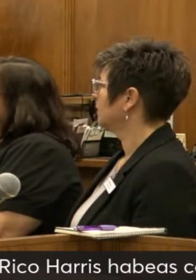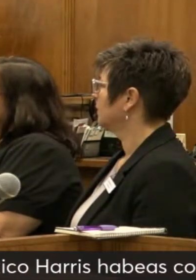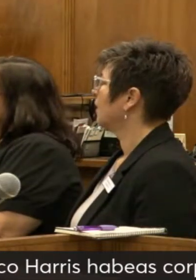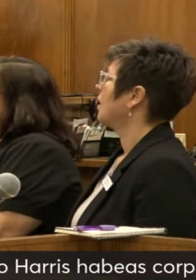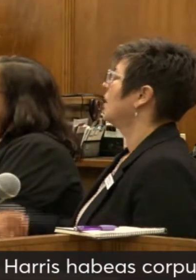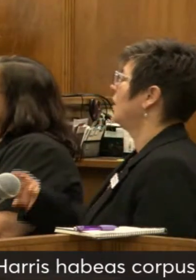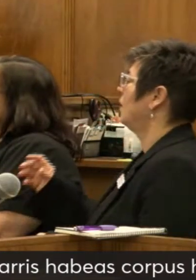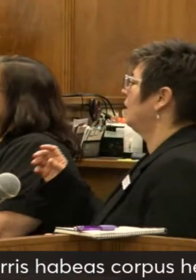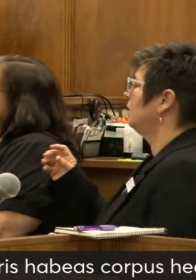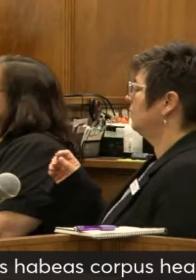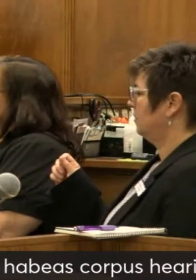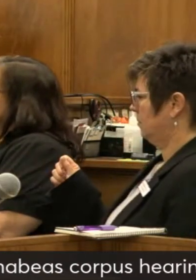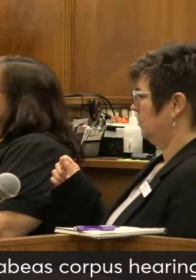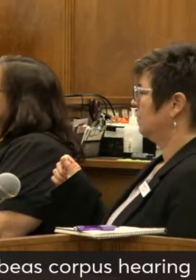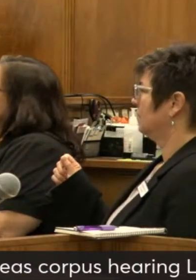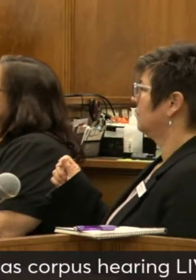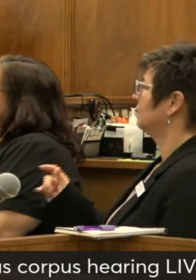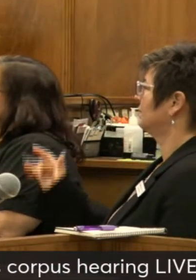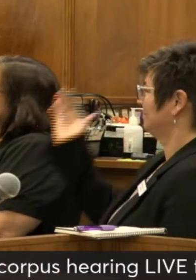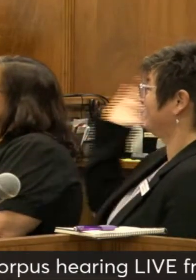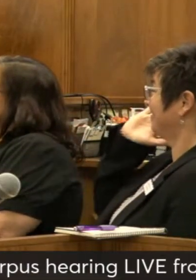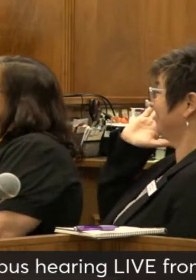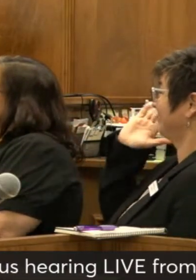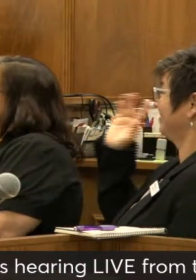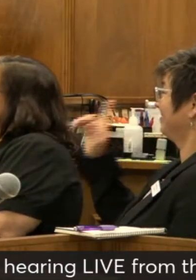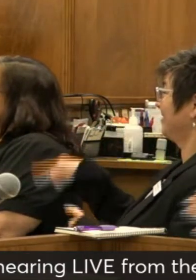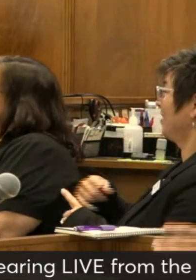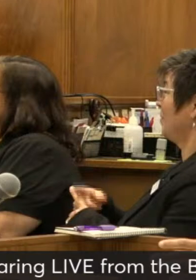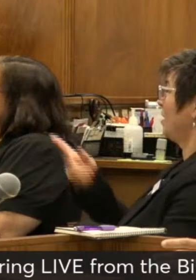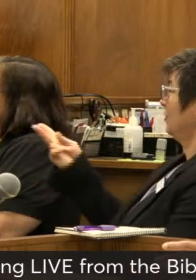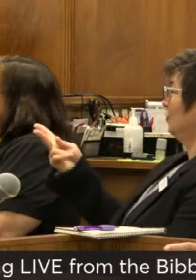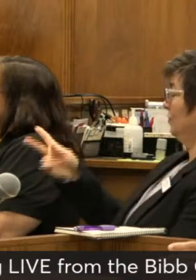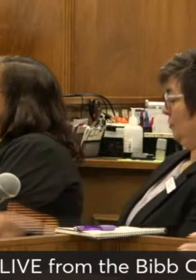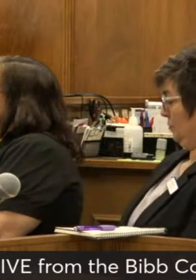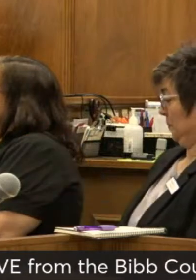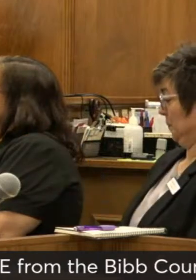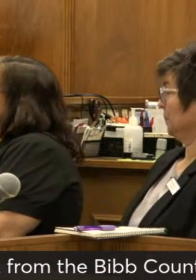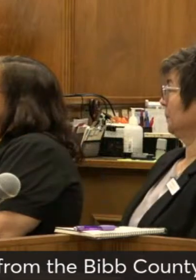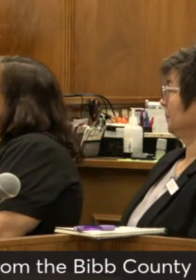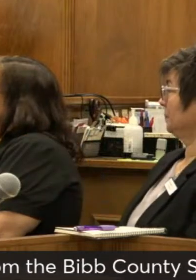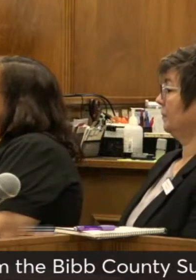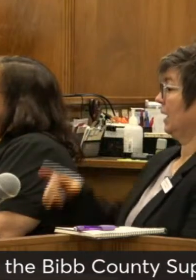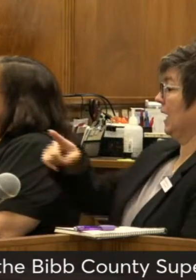Okay, so when you were littler, he would sign English.